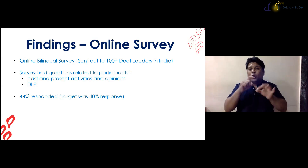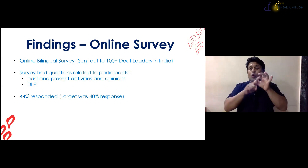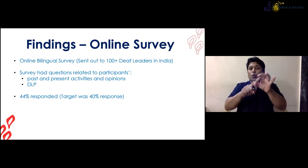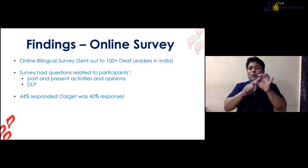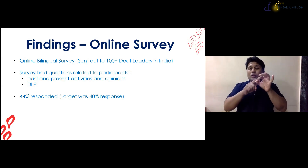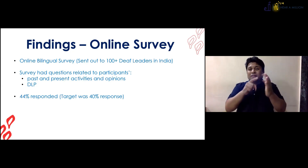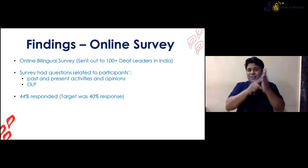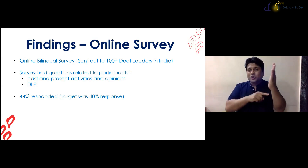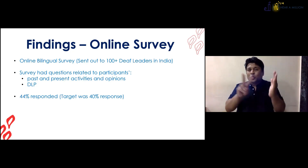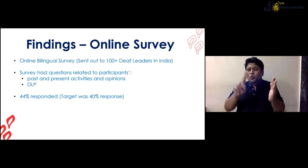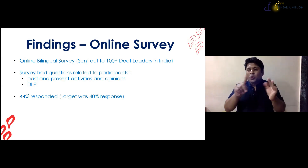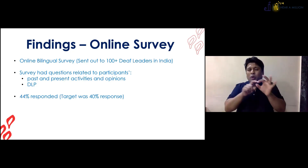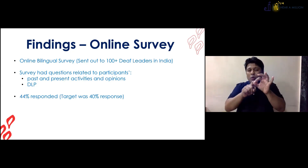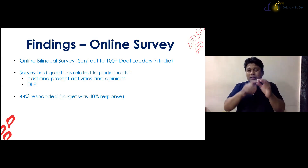Yeah.